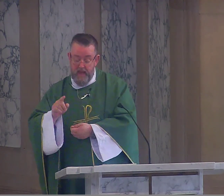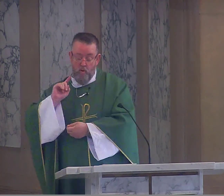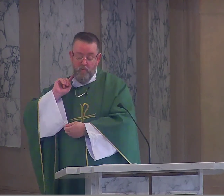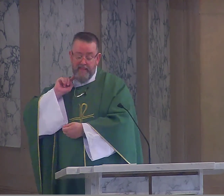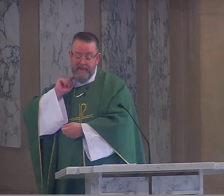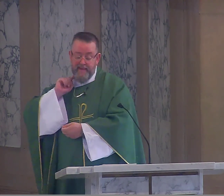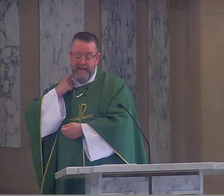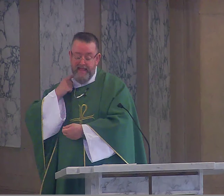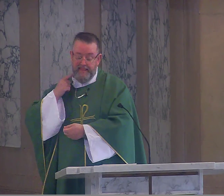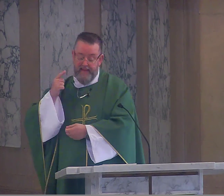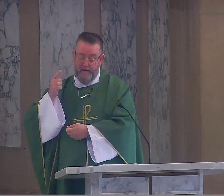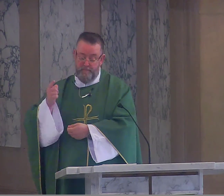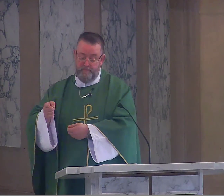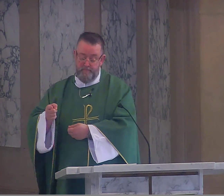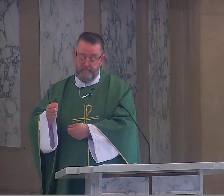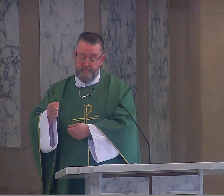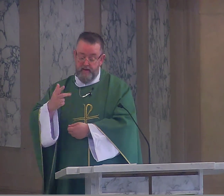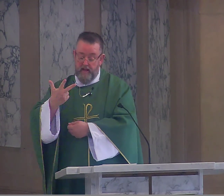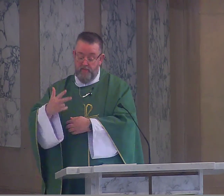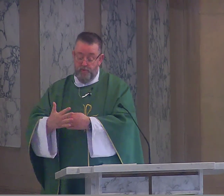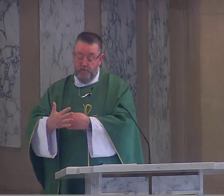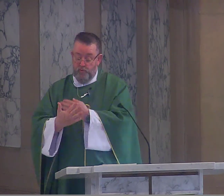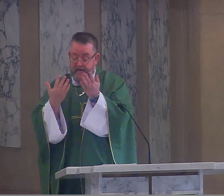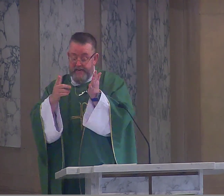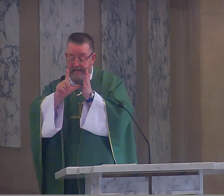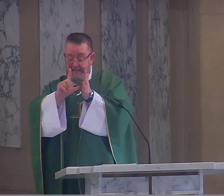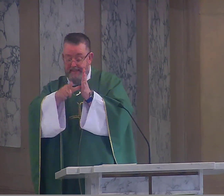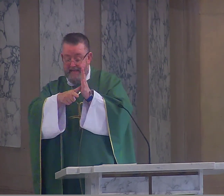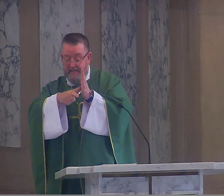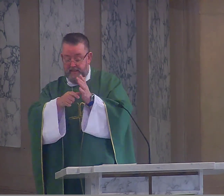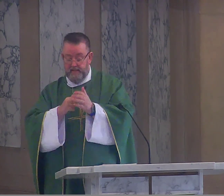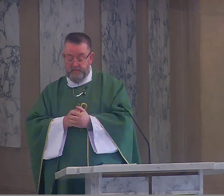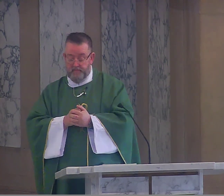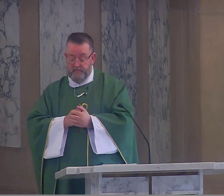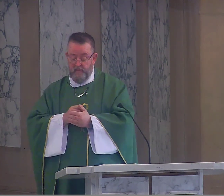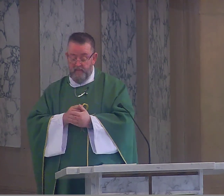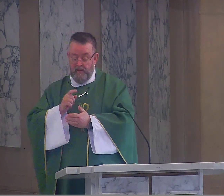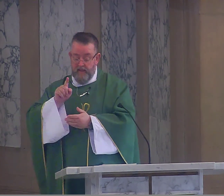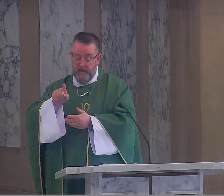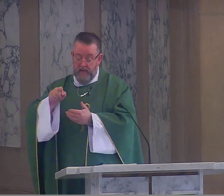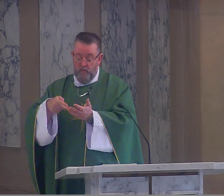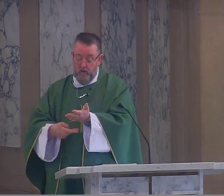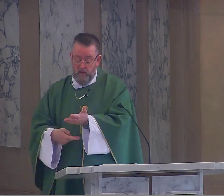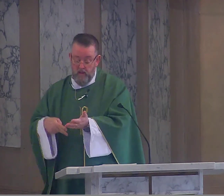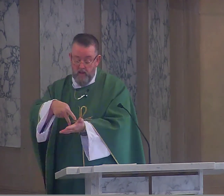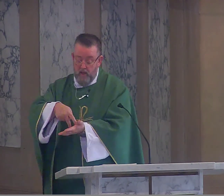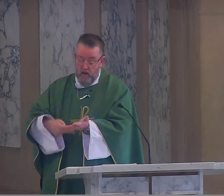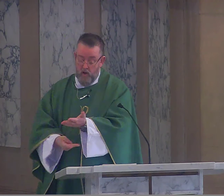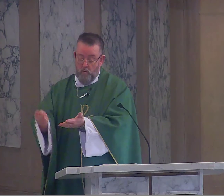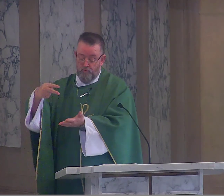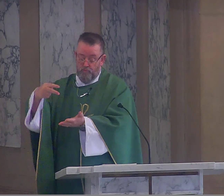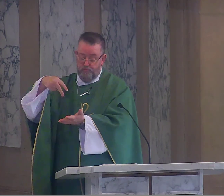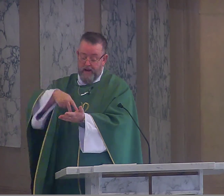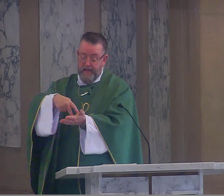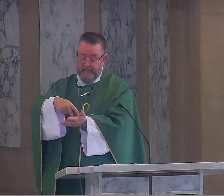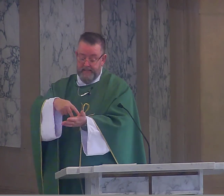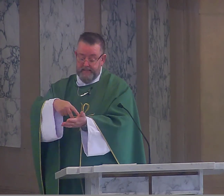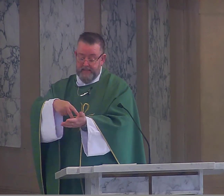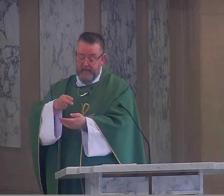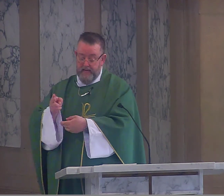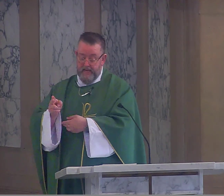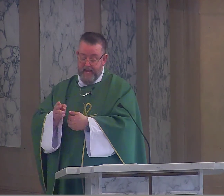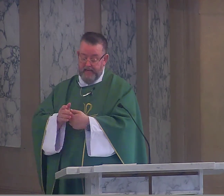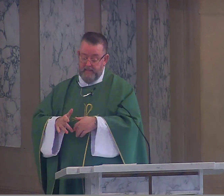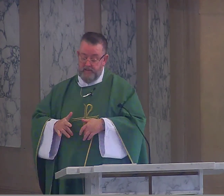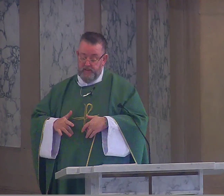They will kill him, and 3 days later, he will